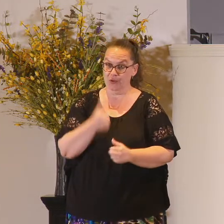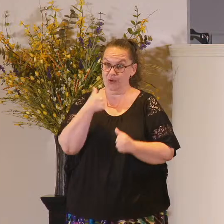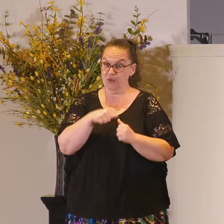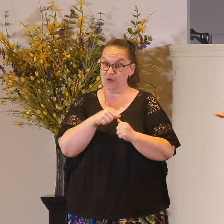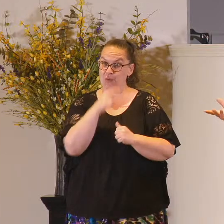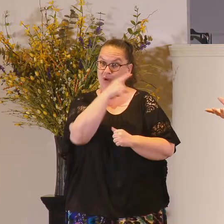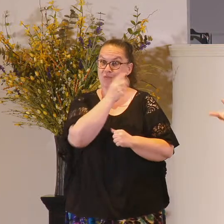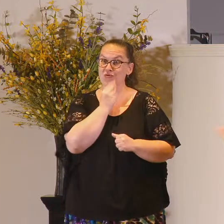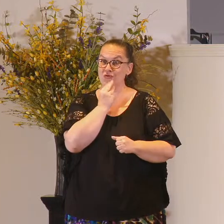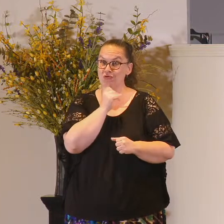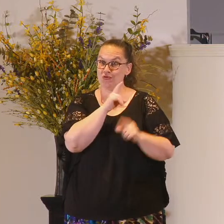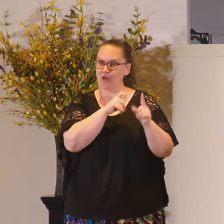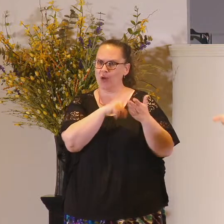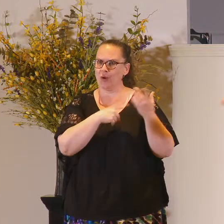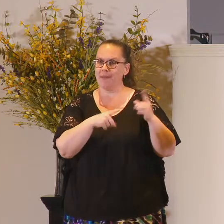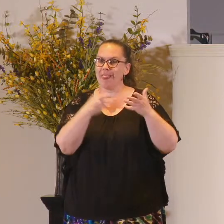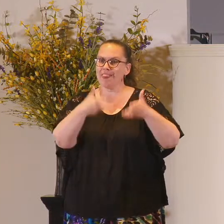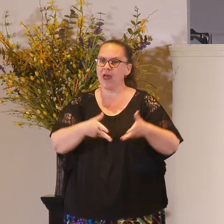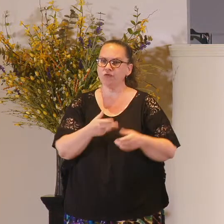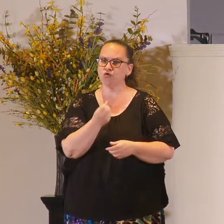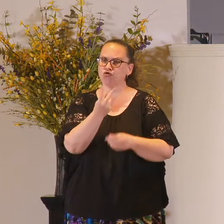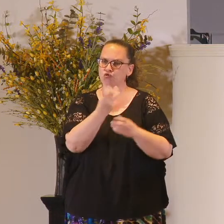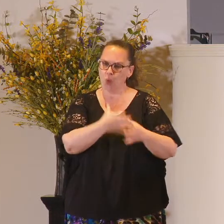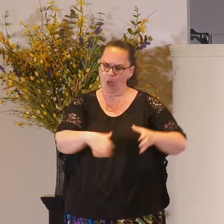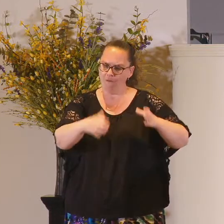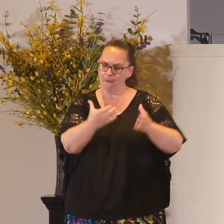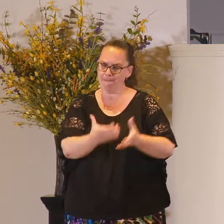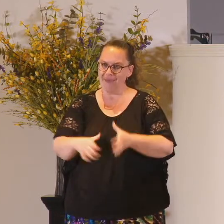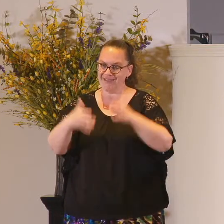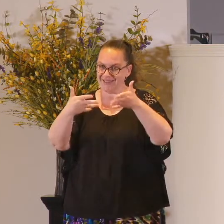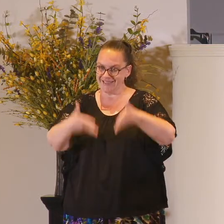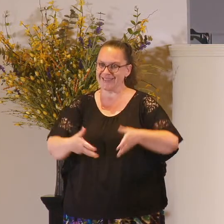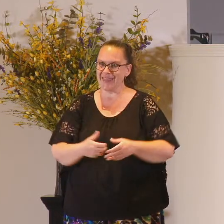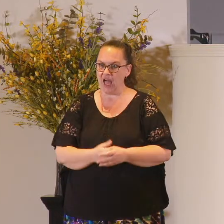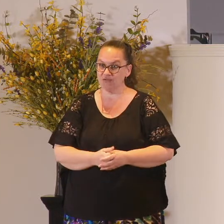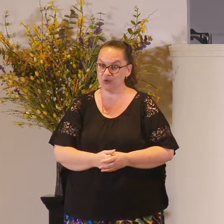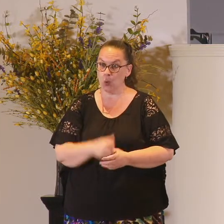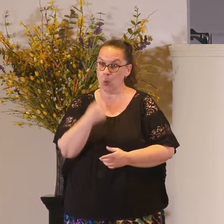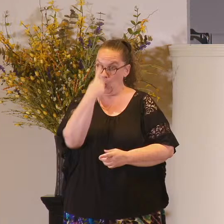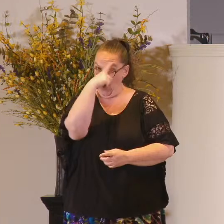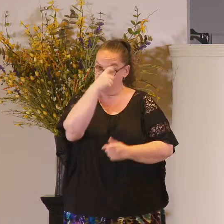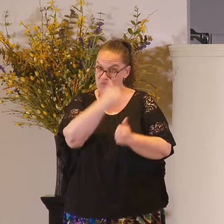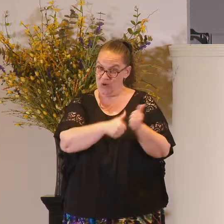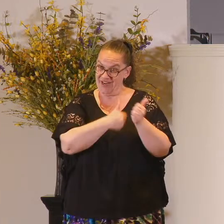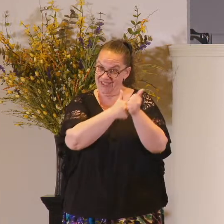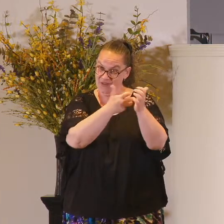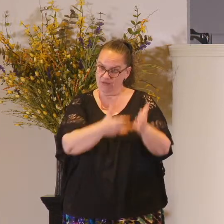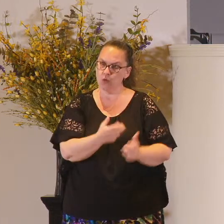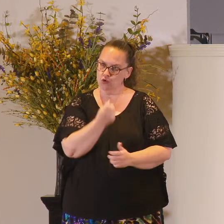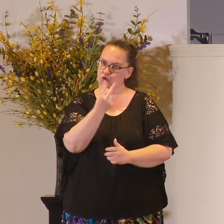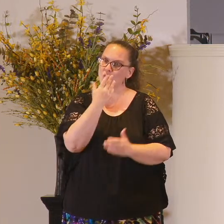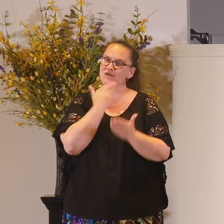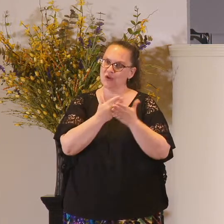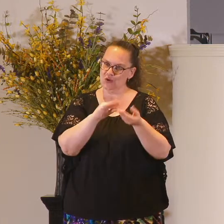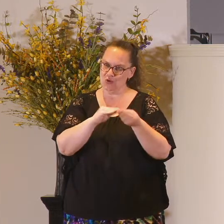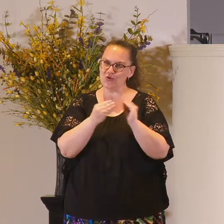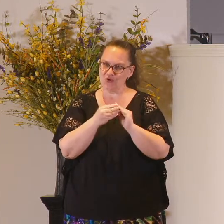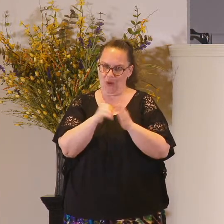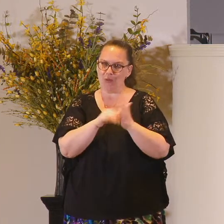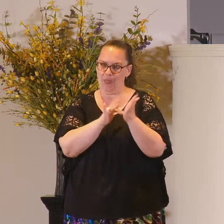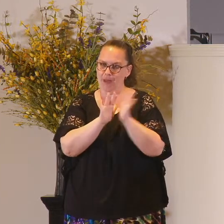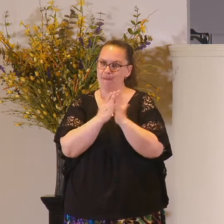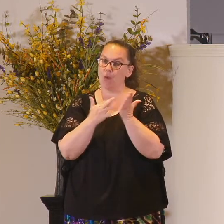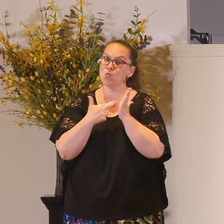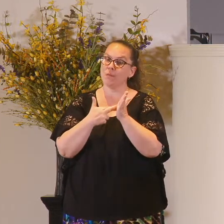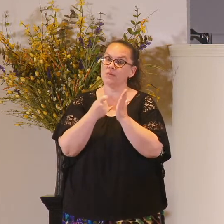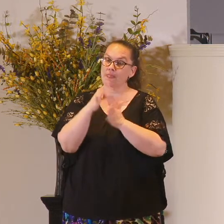many baskets were left over? 12, right? One for each of the apostles. 12 is a good number in Scripture. It represents the people